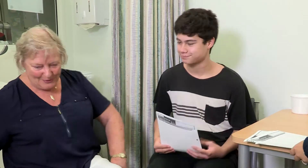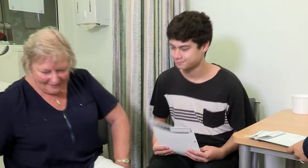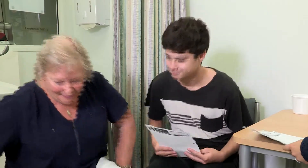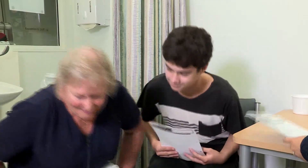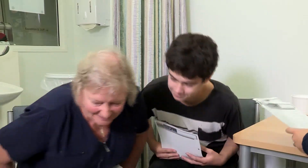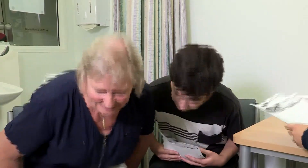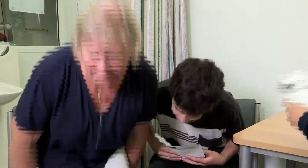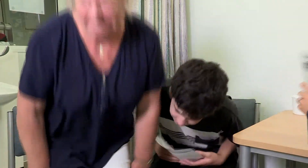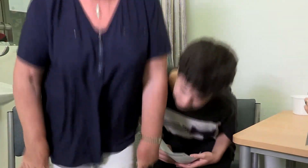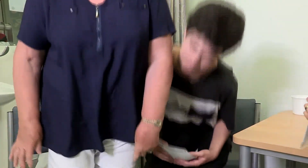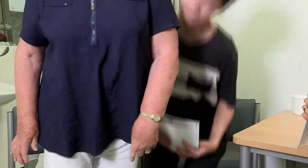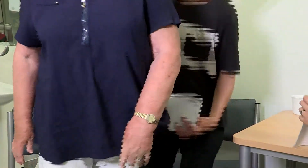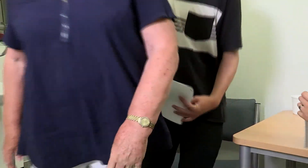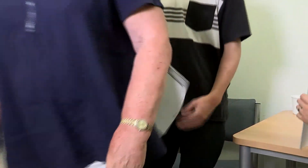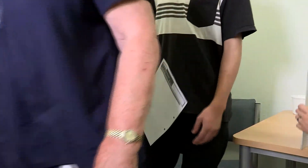Thank you.